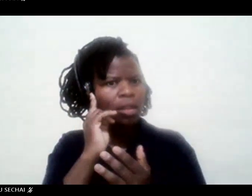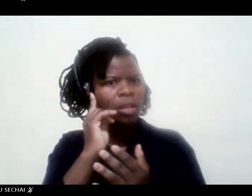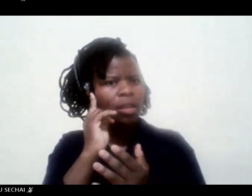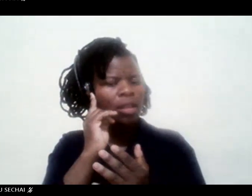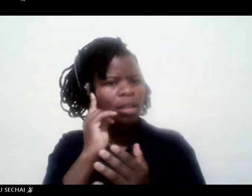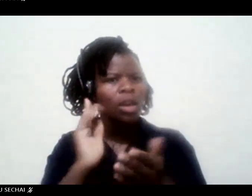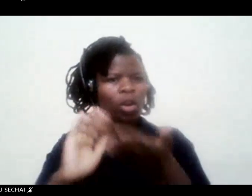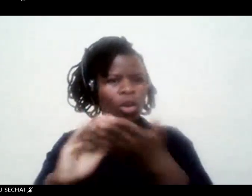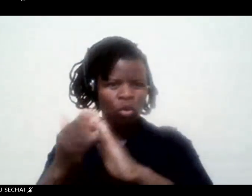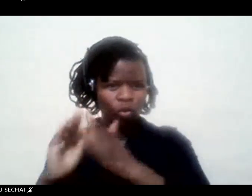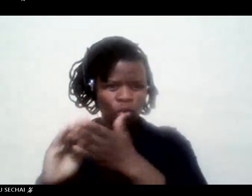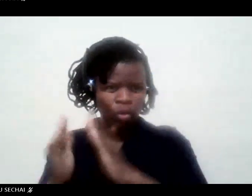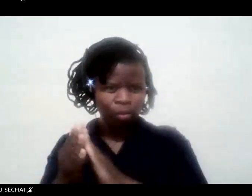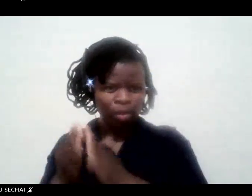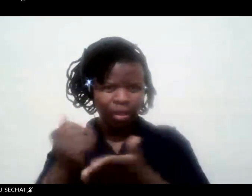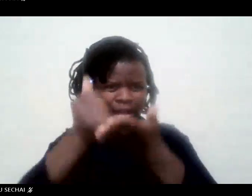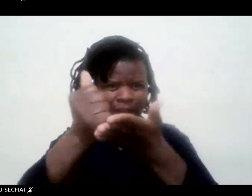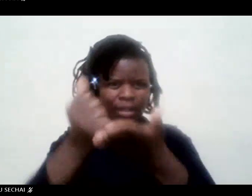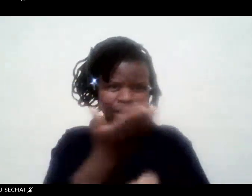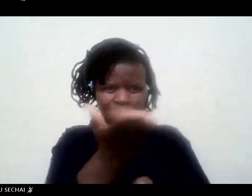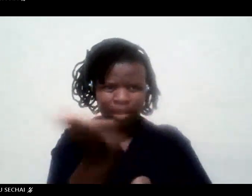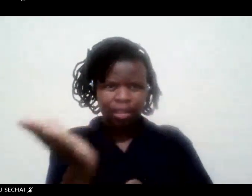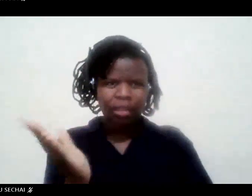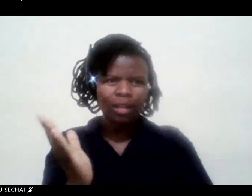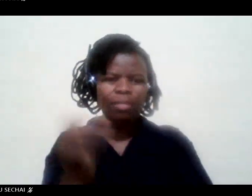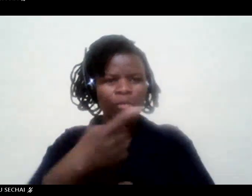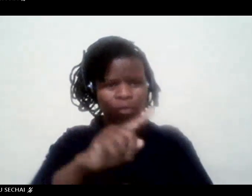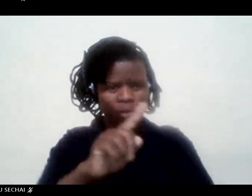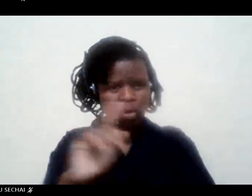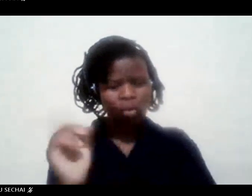community has assisted them in terms of